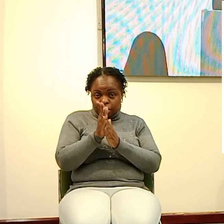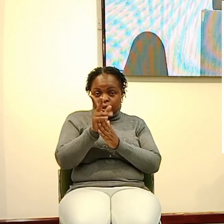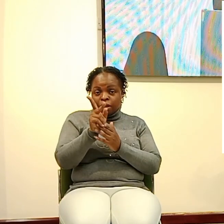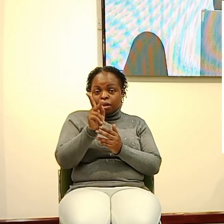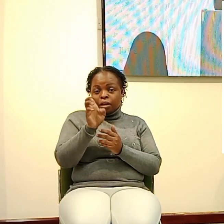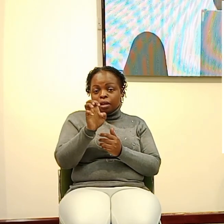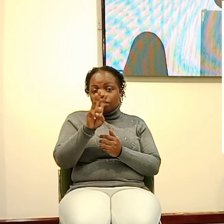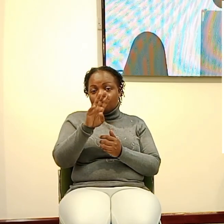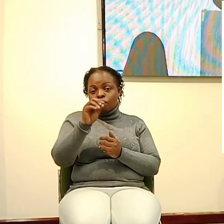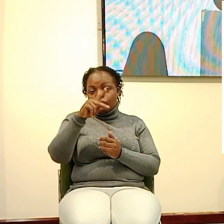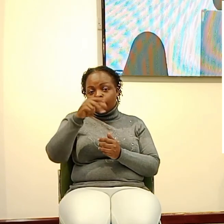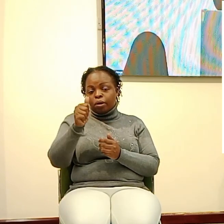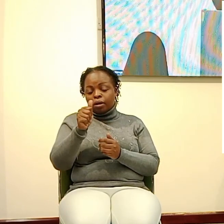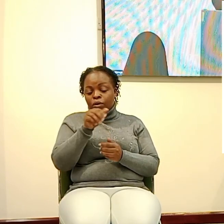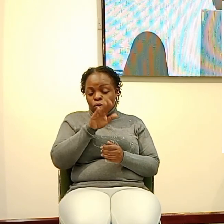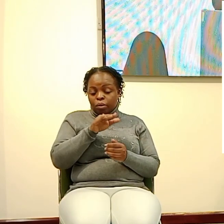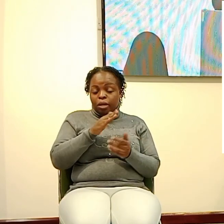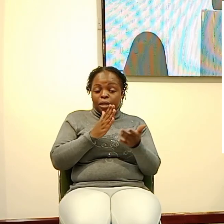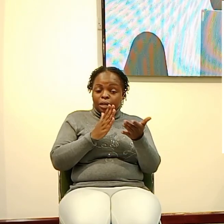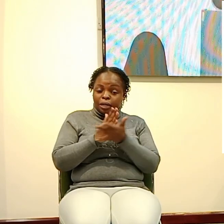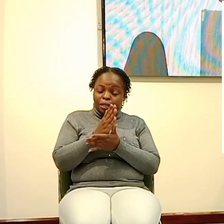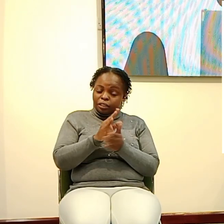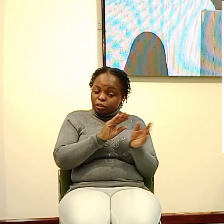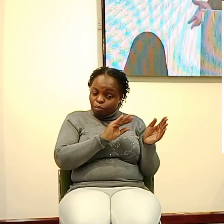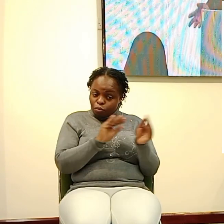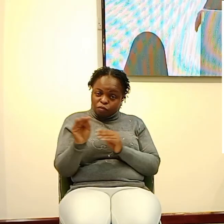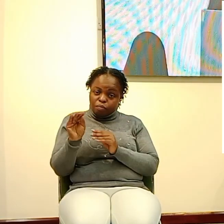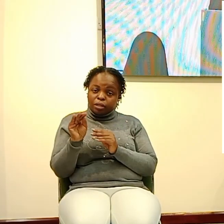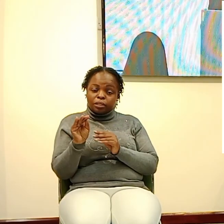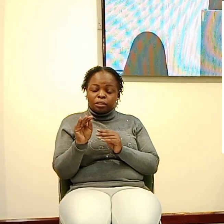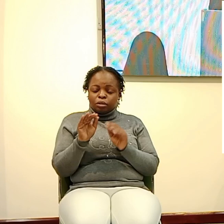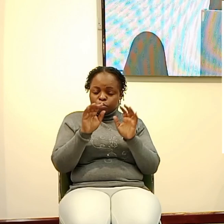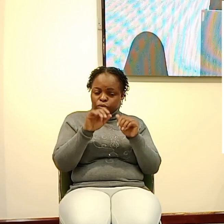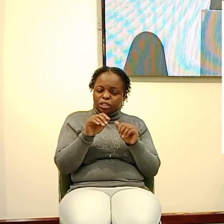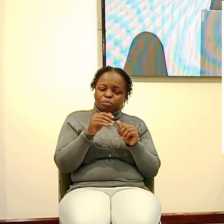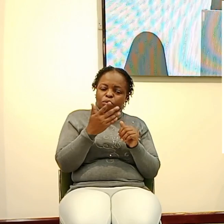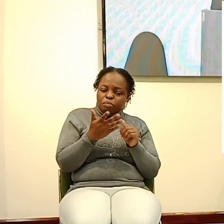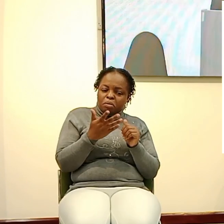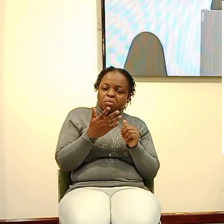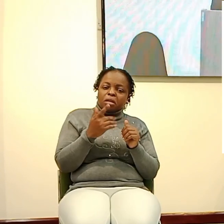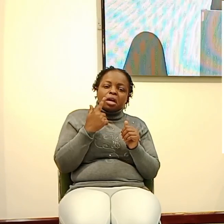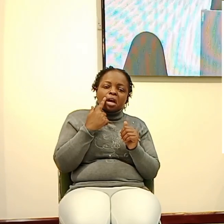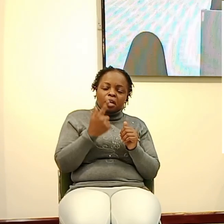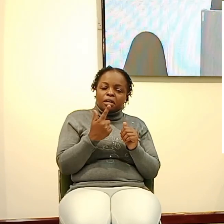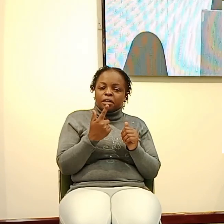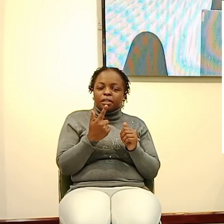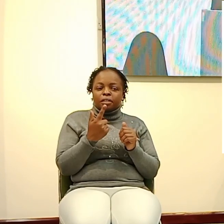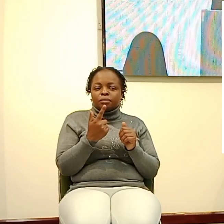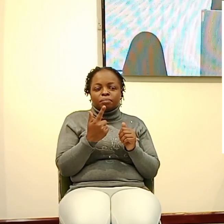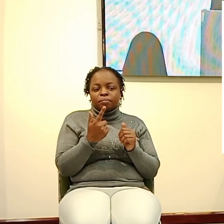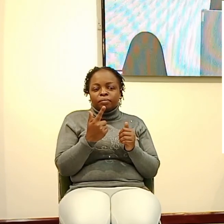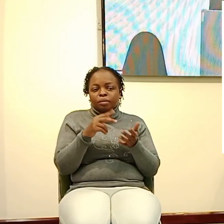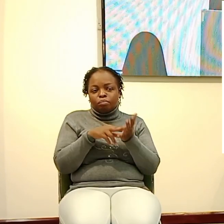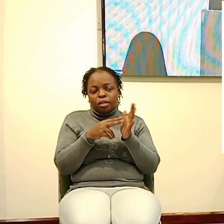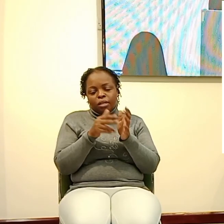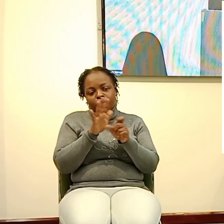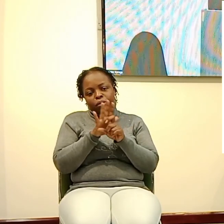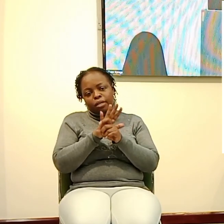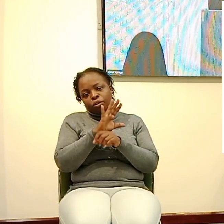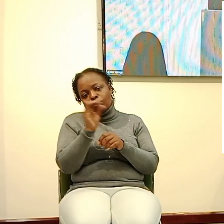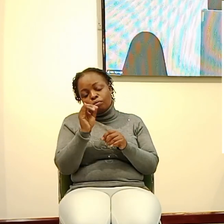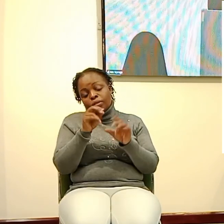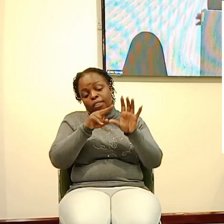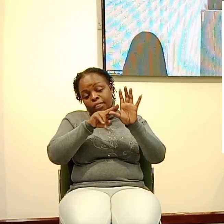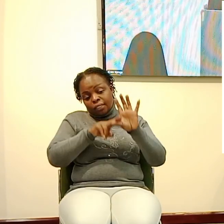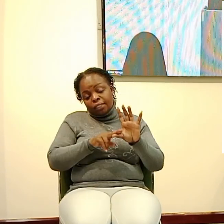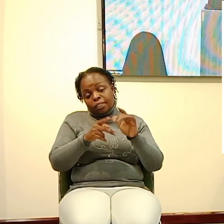KEWOPA, women's rights movement. It won't even be, we can be like, 100 of us. I mean, that's not that many, and sit